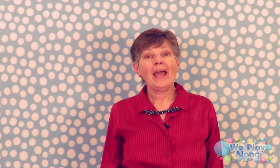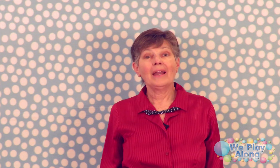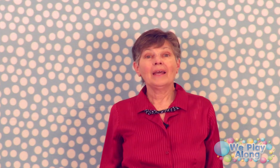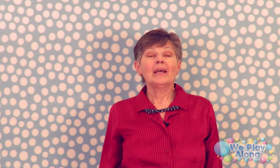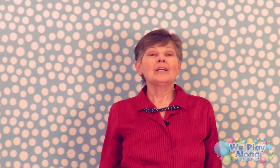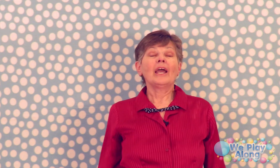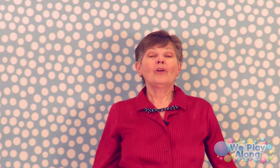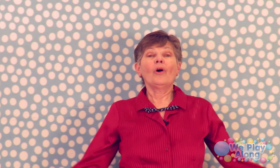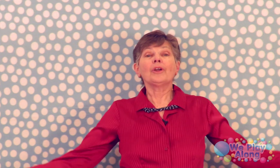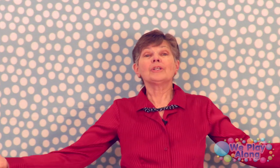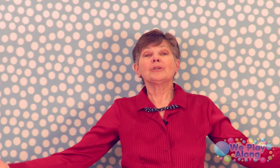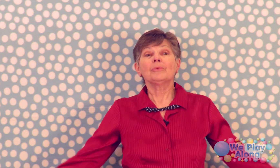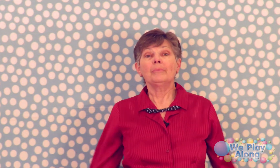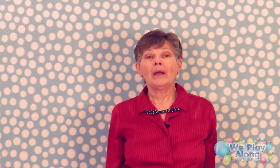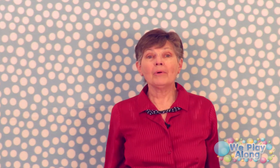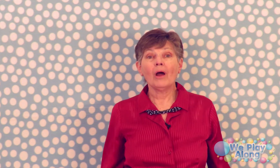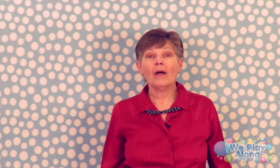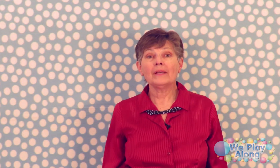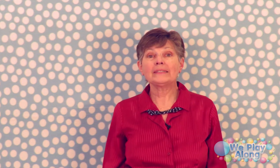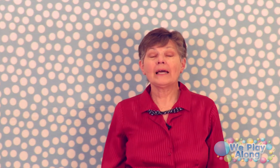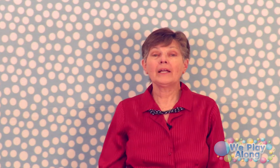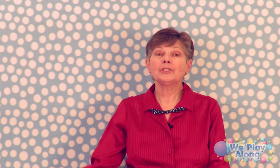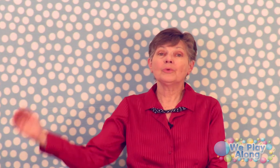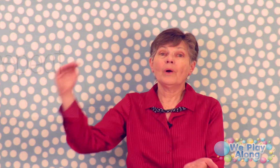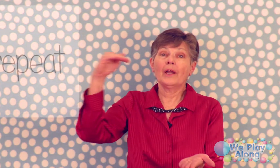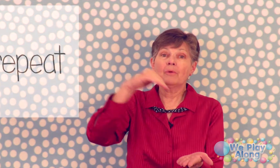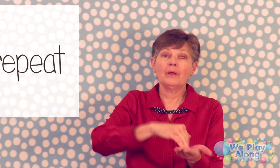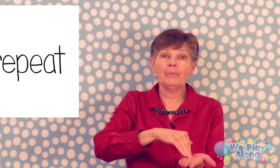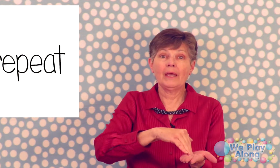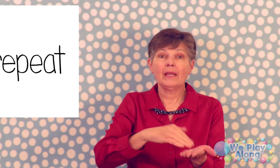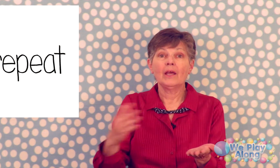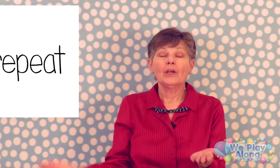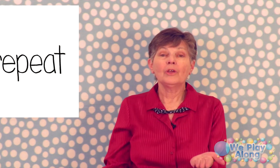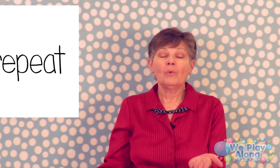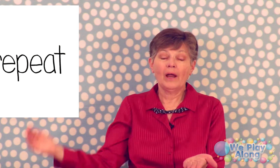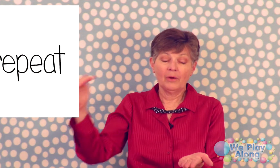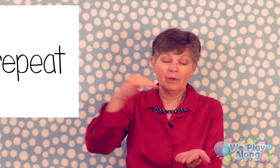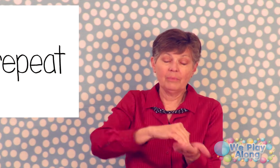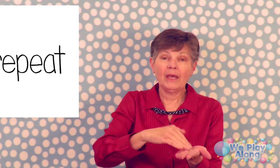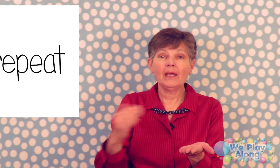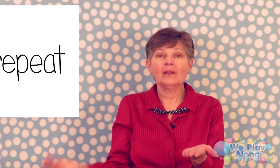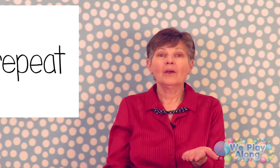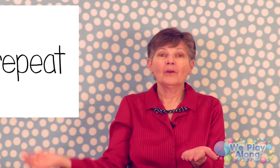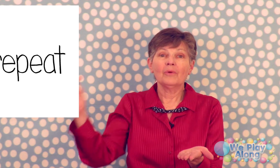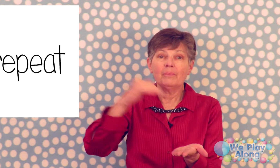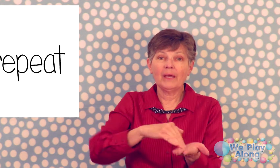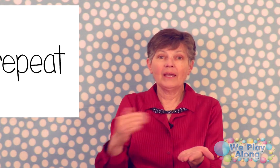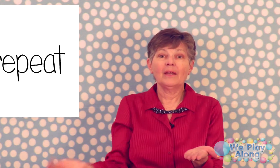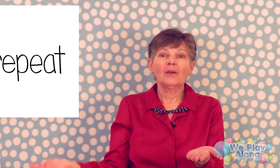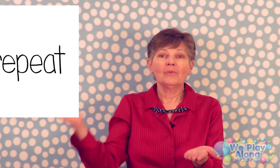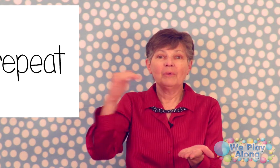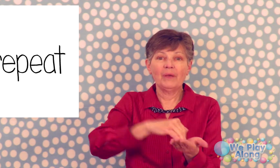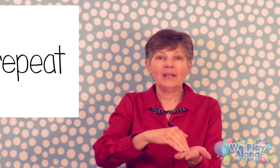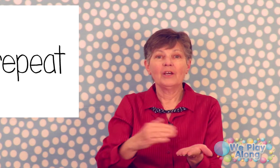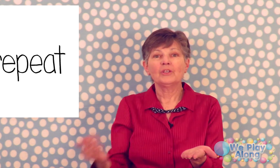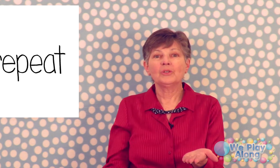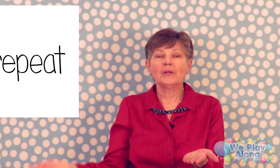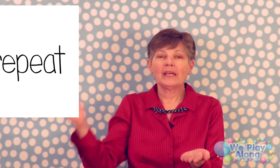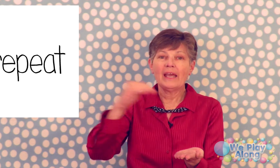And in order to remember all these signs, you want to repeat. You want to repeat, repeat, repeat. Do it